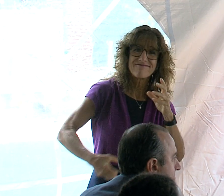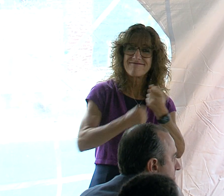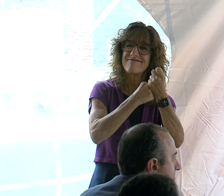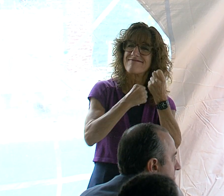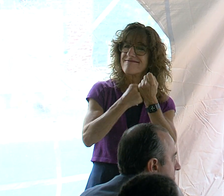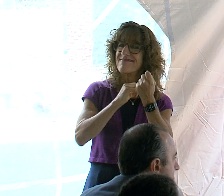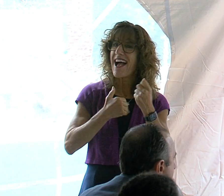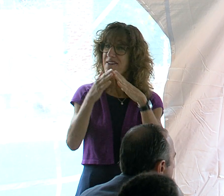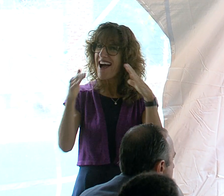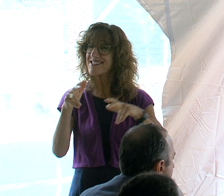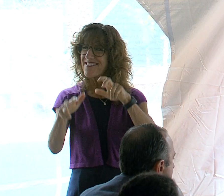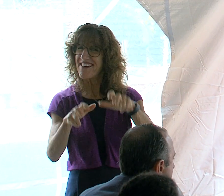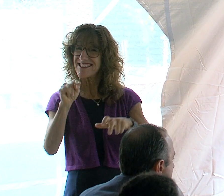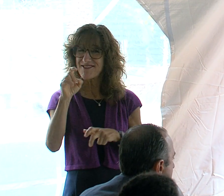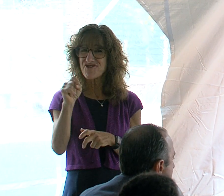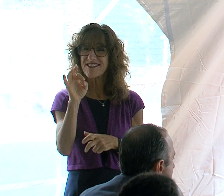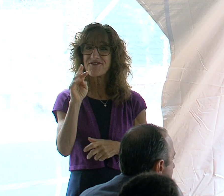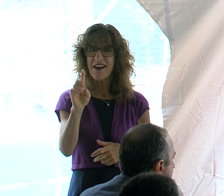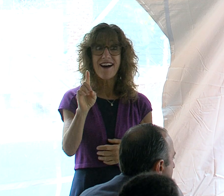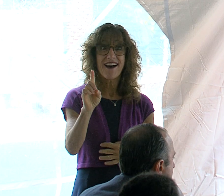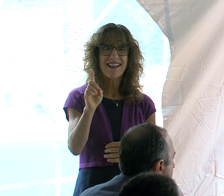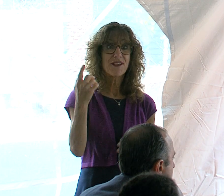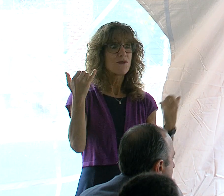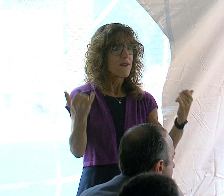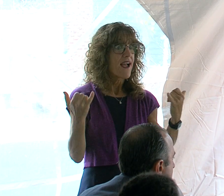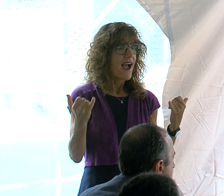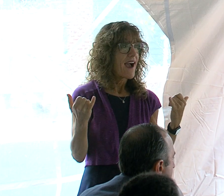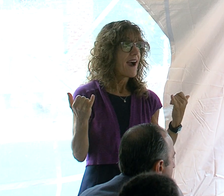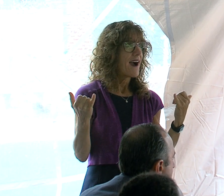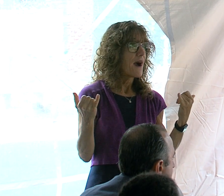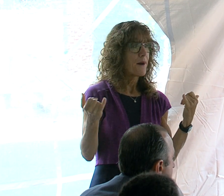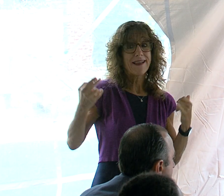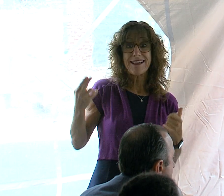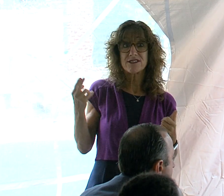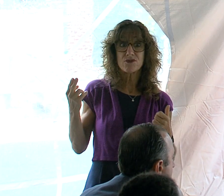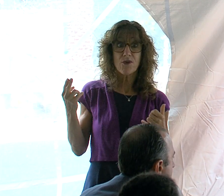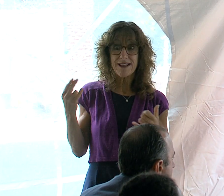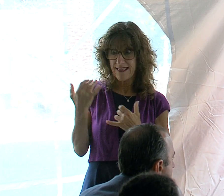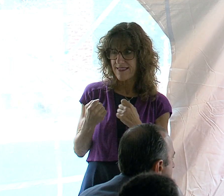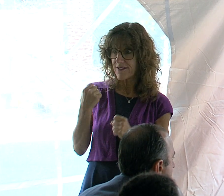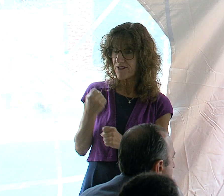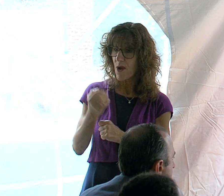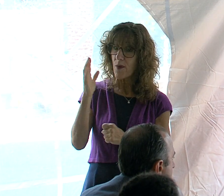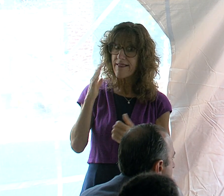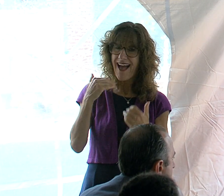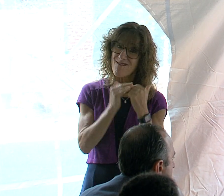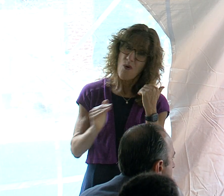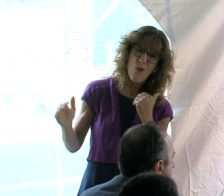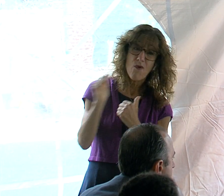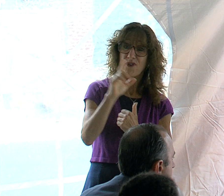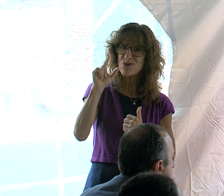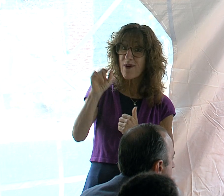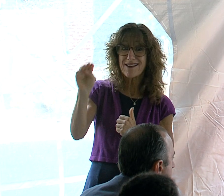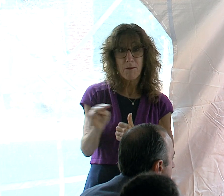Investment Trust Fund. And so we've now, historically, this year, going to have, I think, over